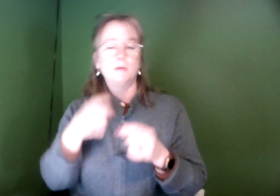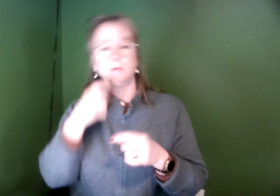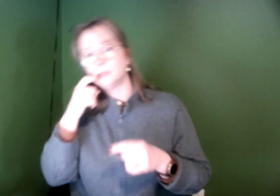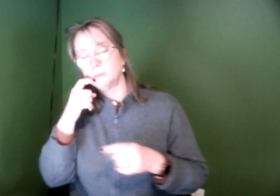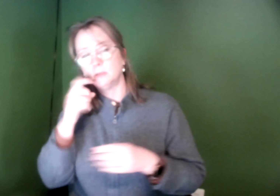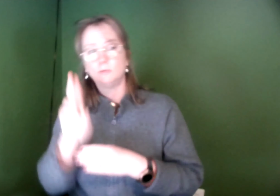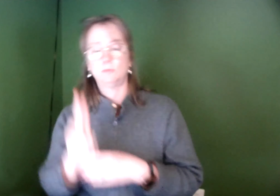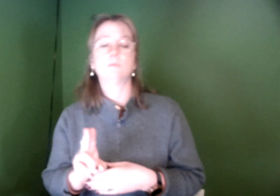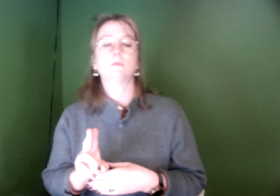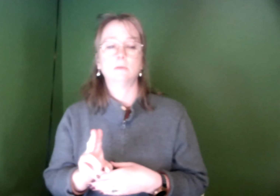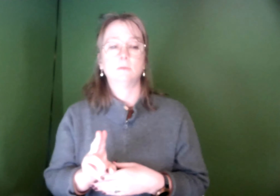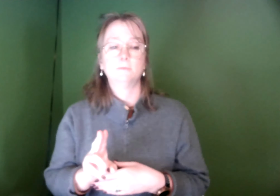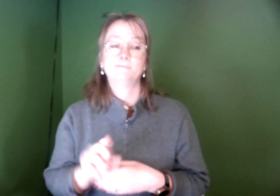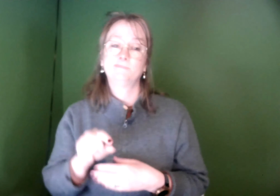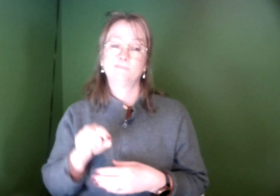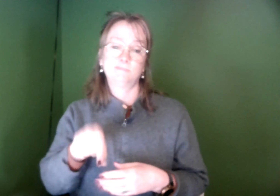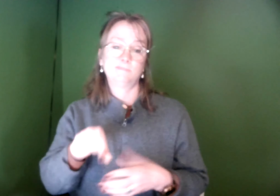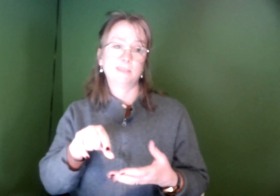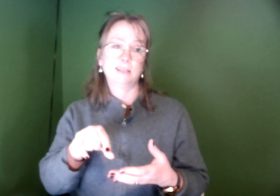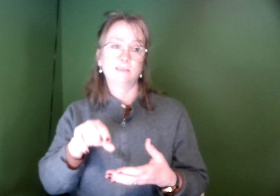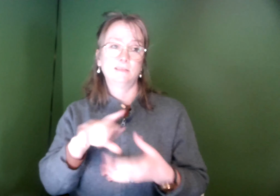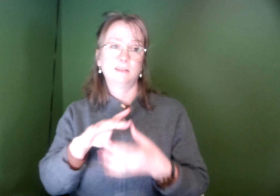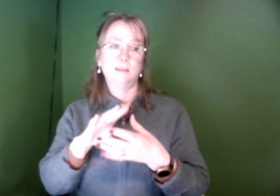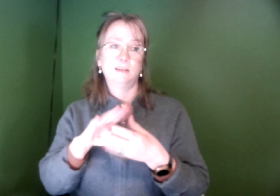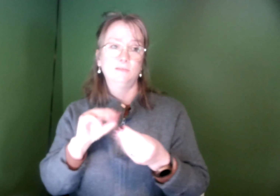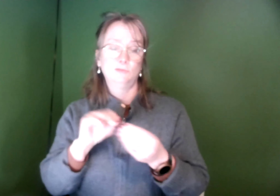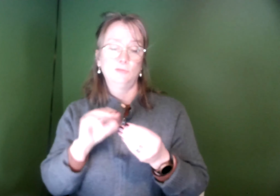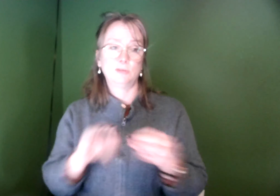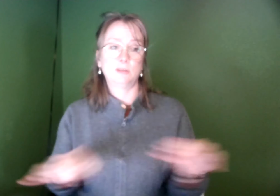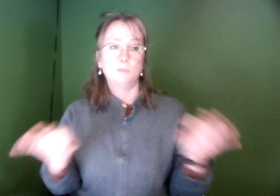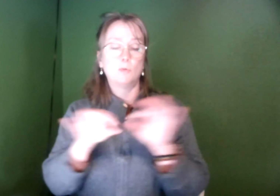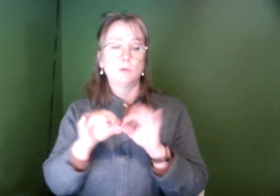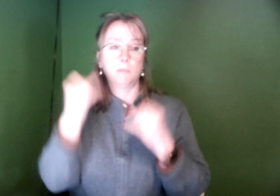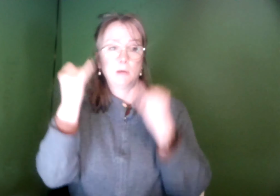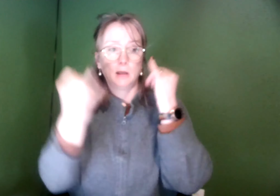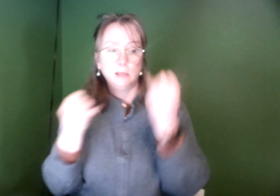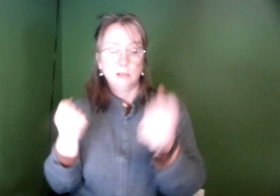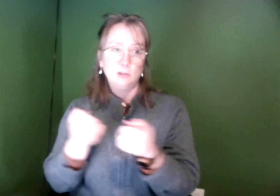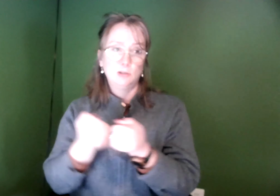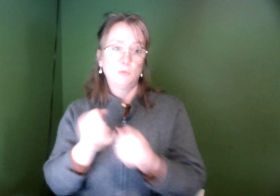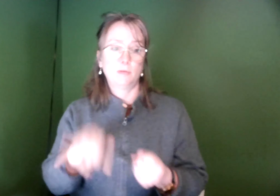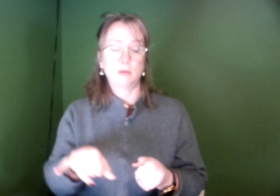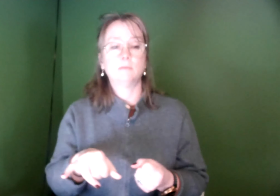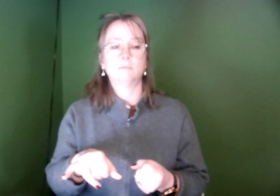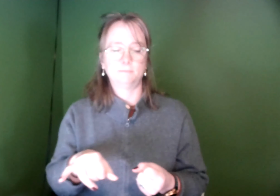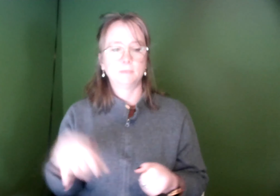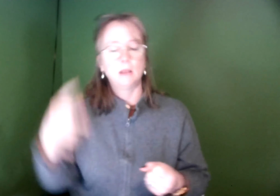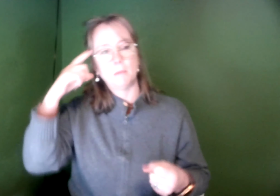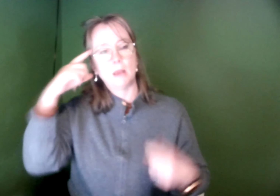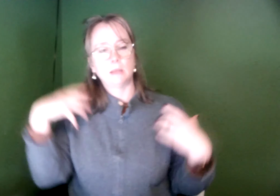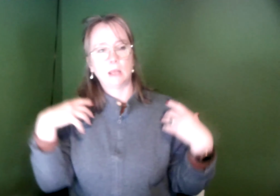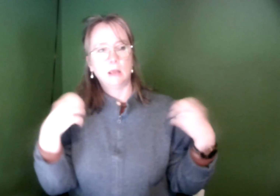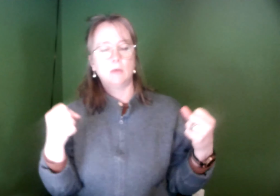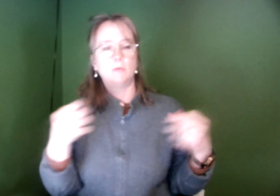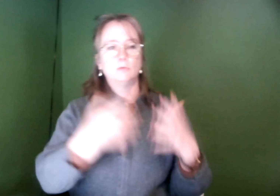this conversation, and how we're thinking about creative solutions to support that, because I think we can't have the conversation about mental health and social